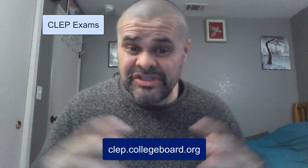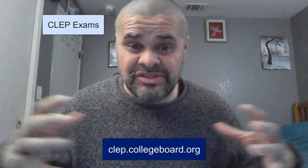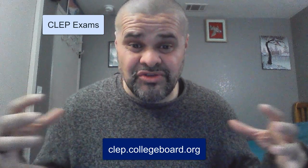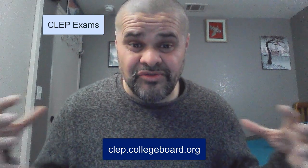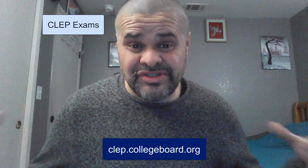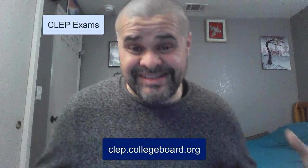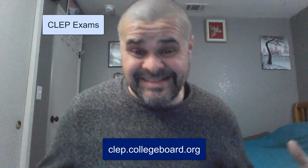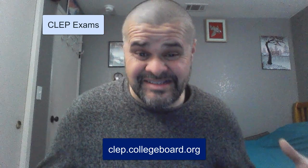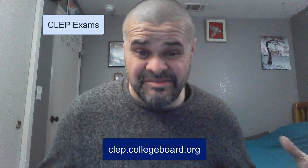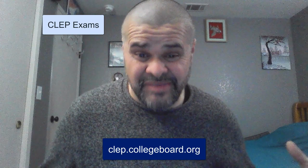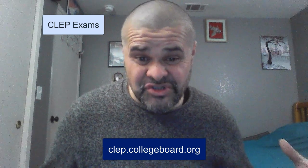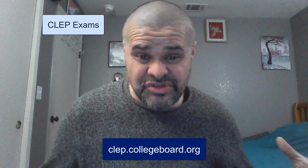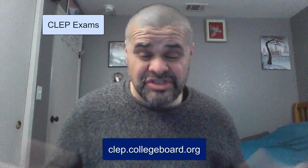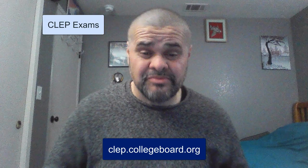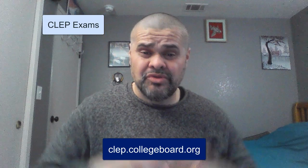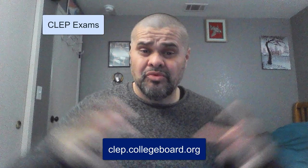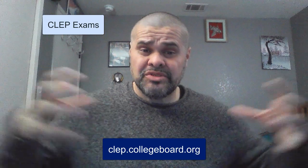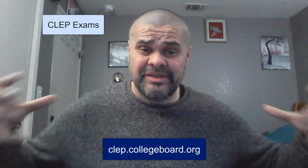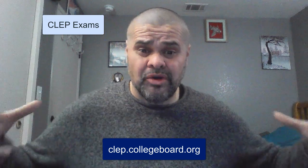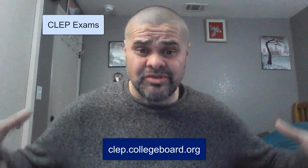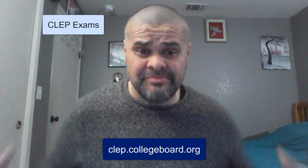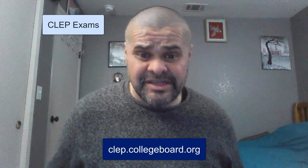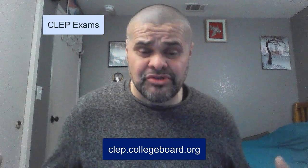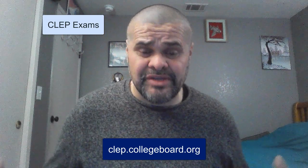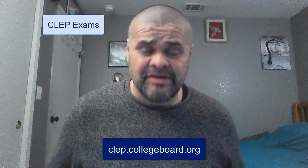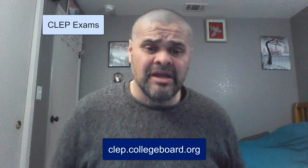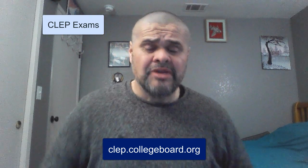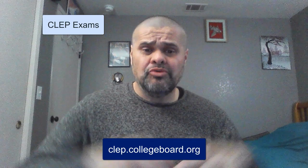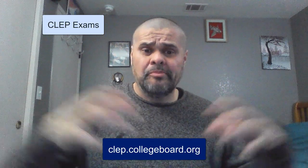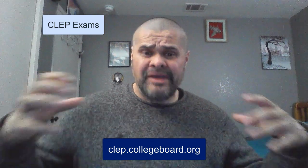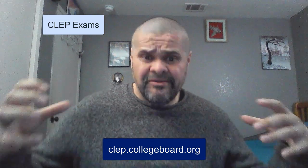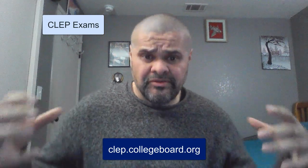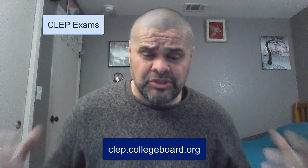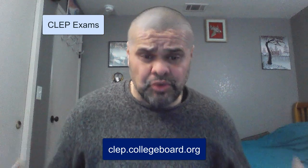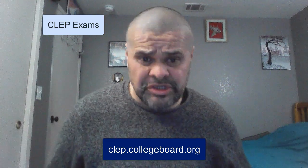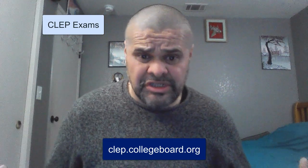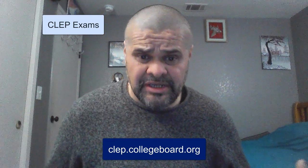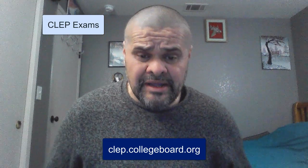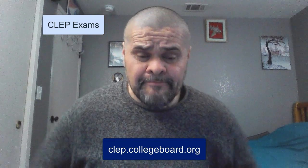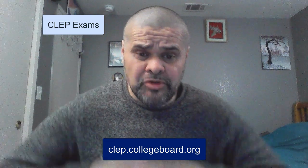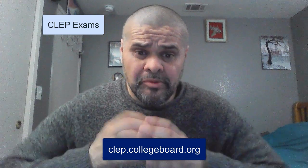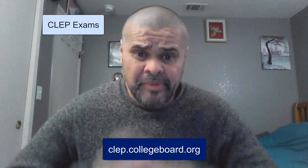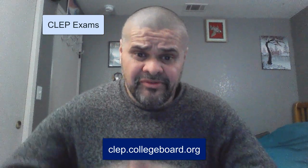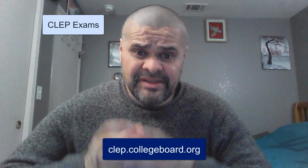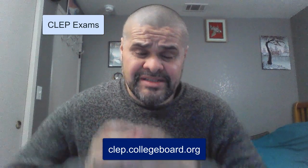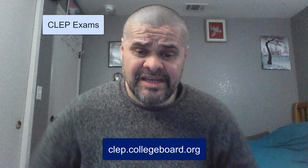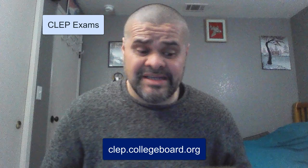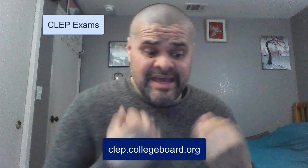these universities is a semester system, so you won't spend the whole semester there. You won't pay for the tuition. You will pay for the test,